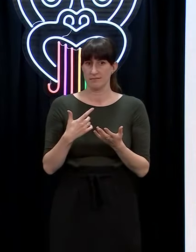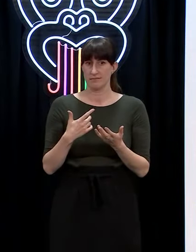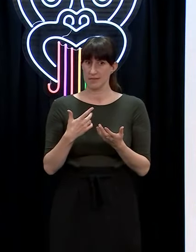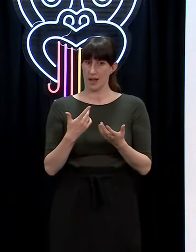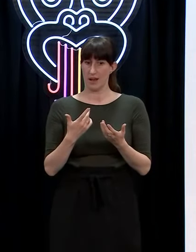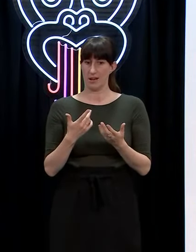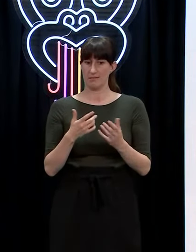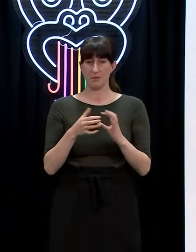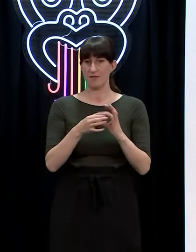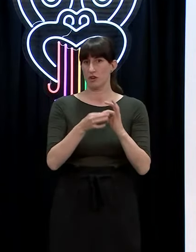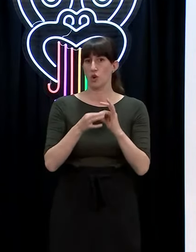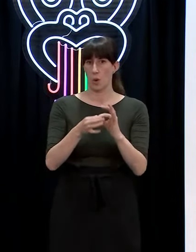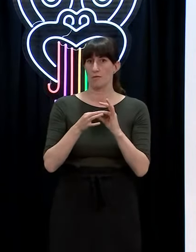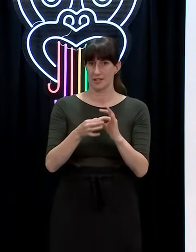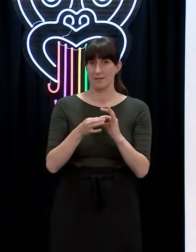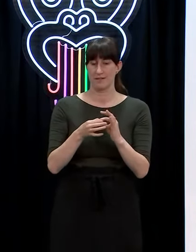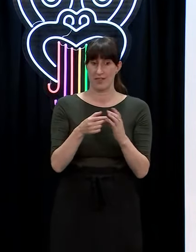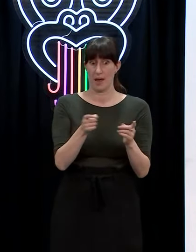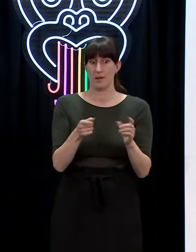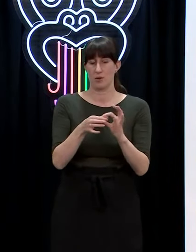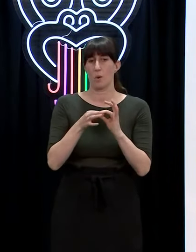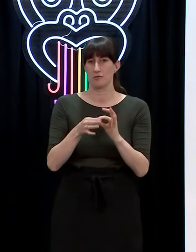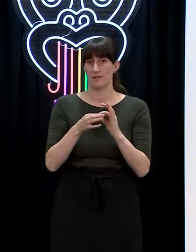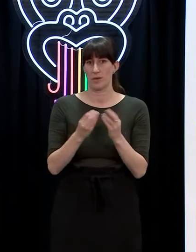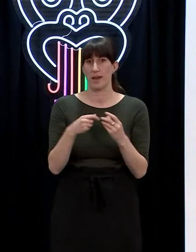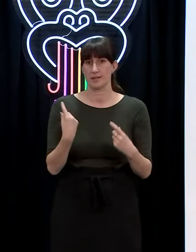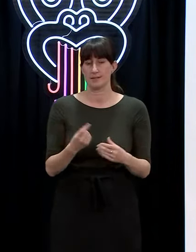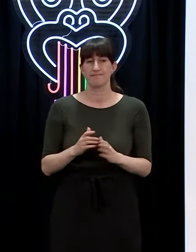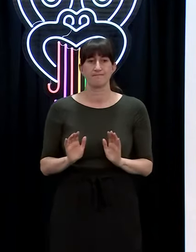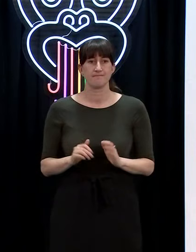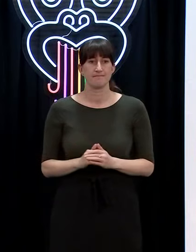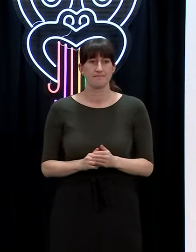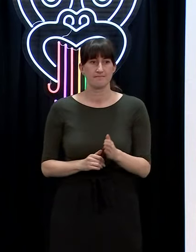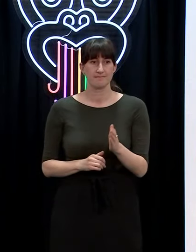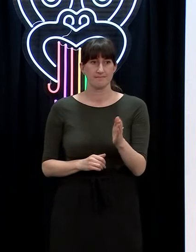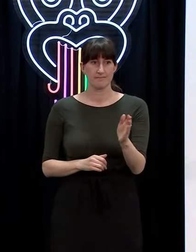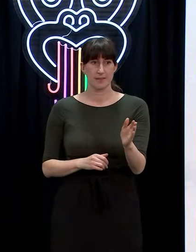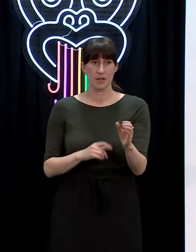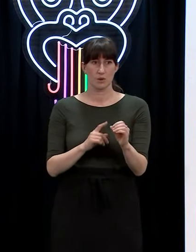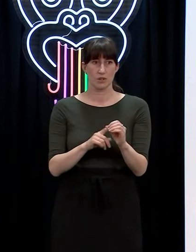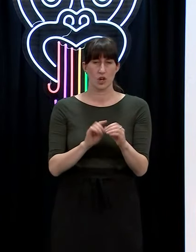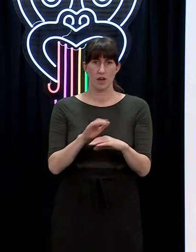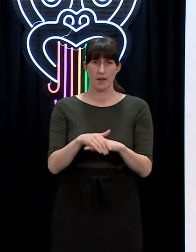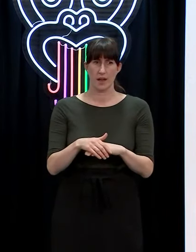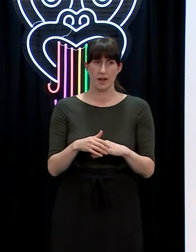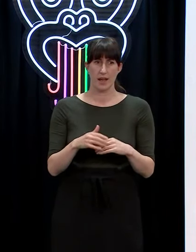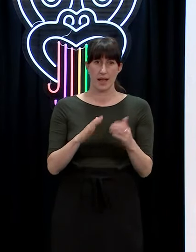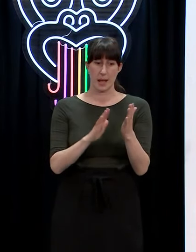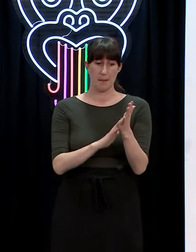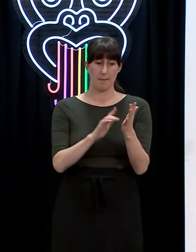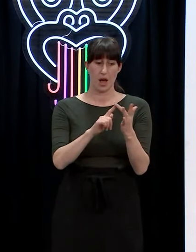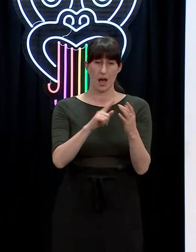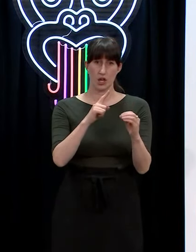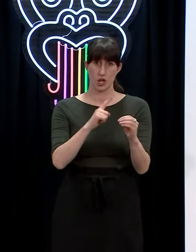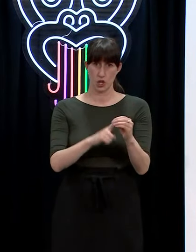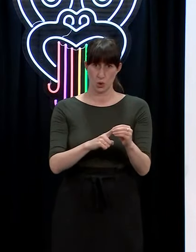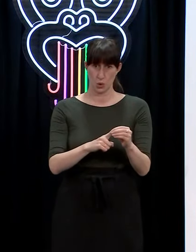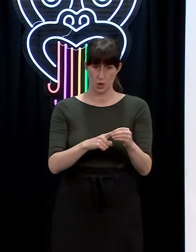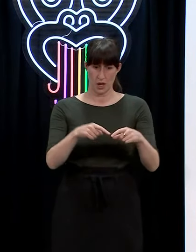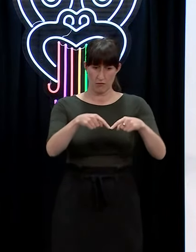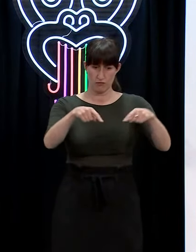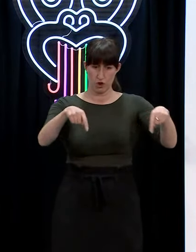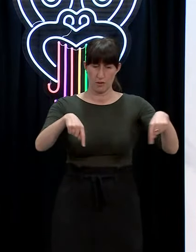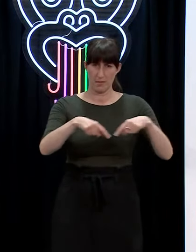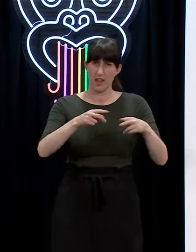Sorry, I promised you back over there, but we'll come back over here. Thank you. Can you just clarify how often the MRQ rooms will be